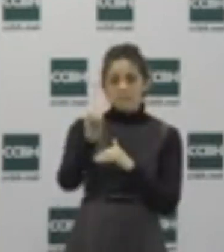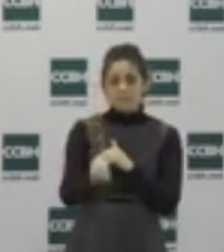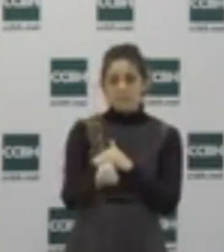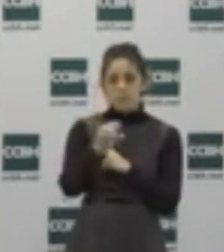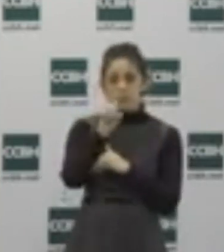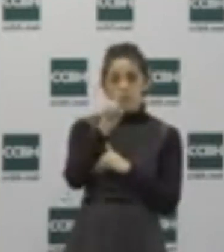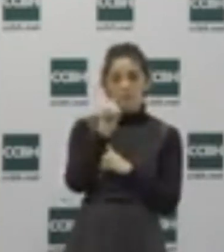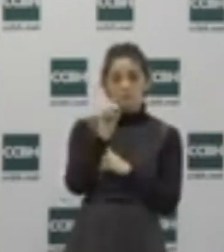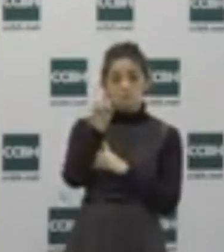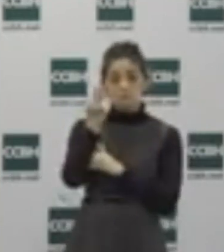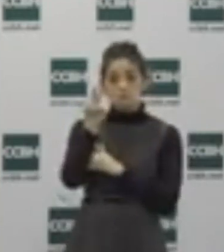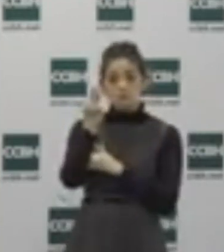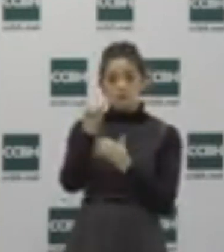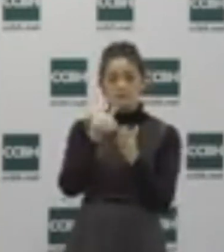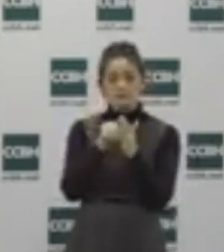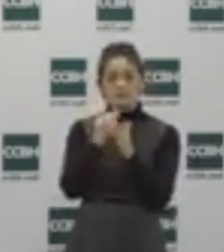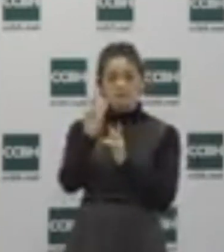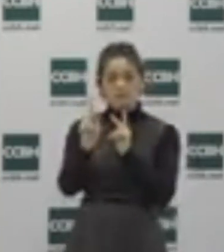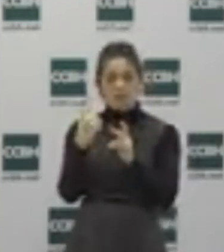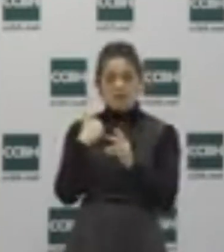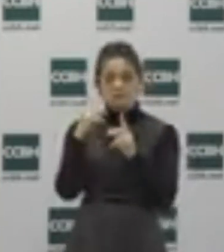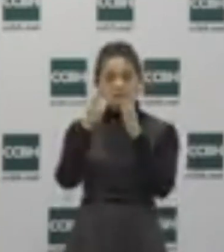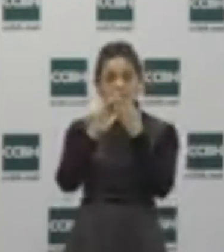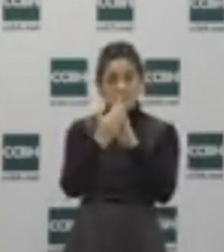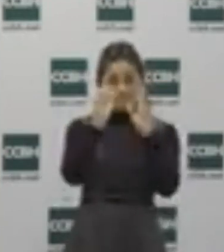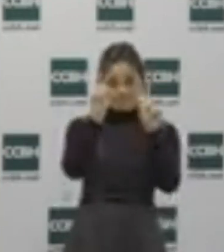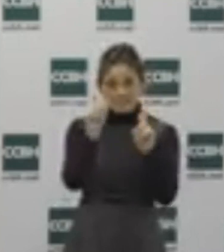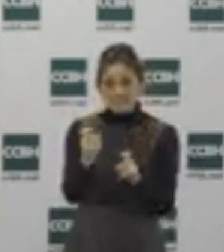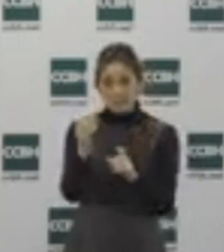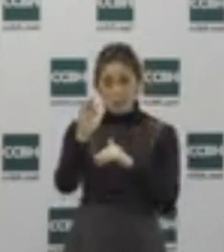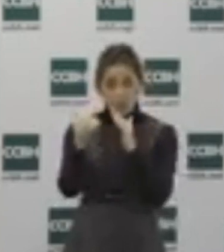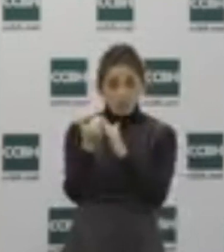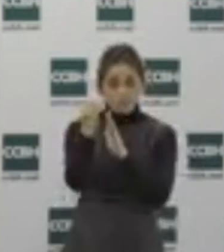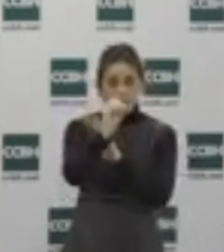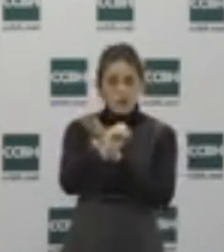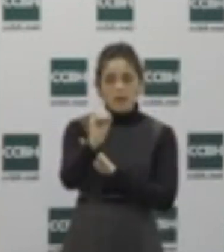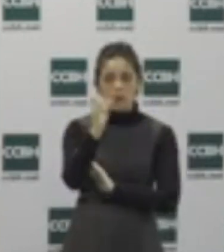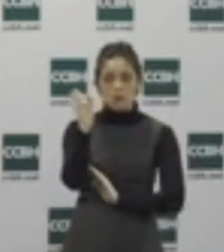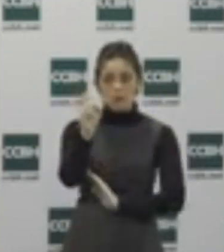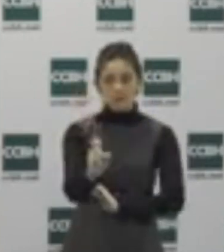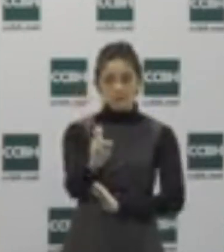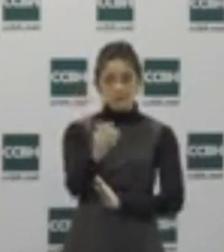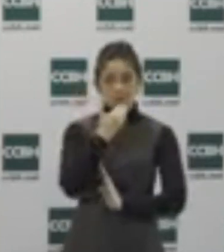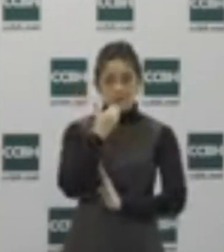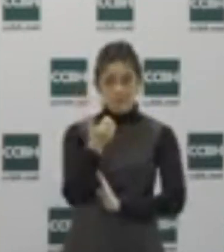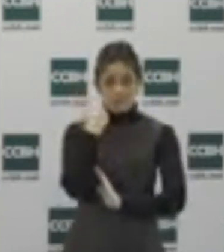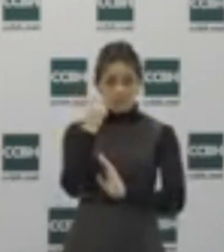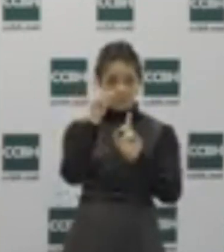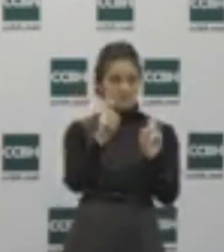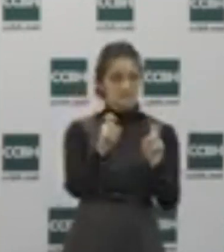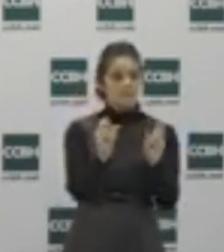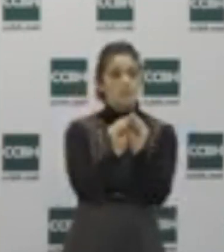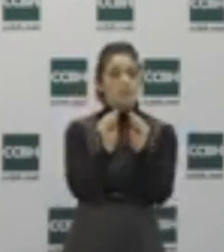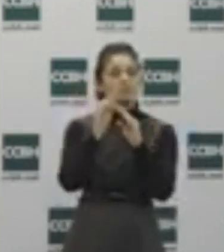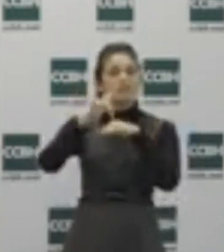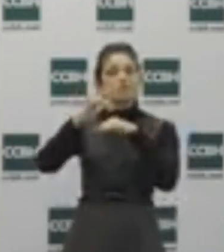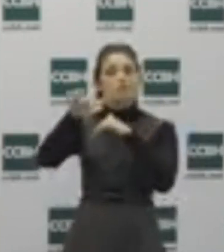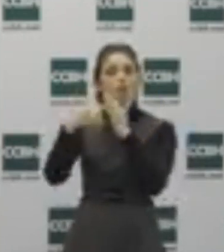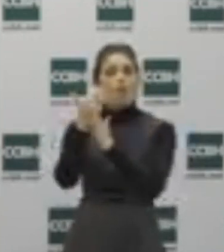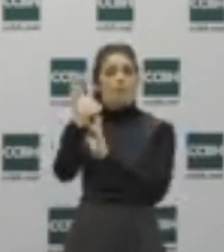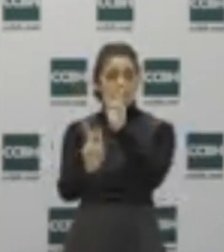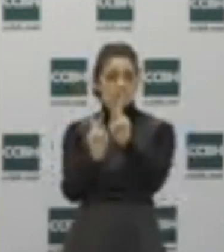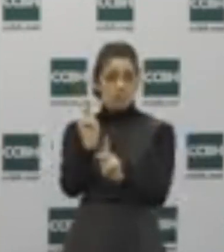102,000 Ohioans, have been tested. So we know that we need to do better, and testing needs to be made more widely available.